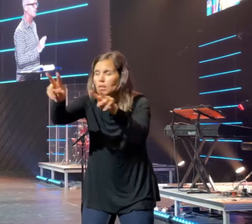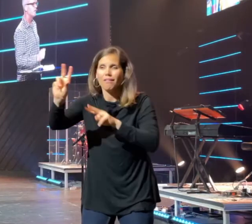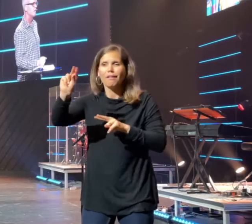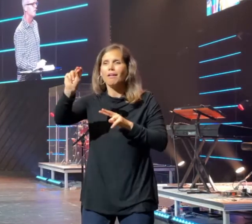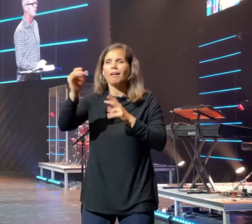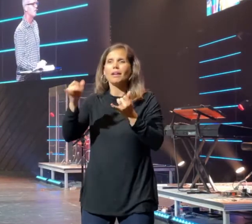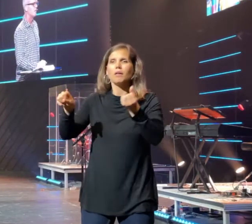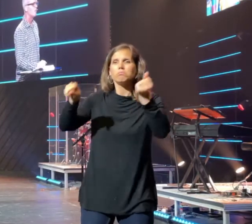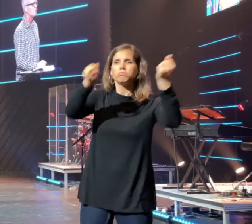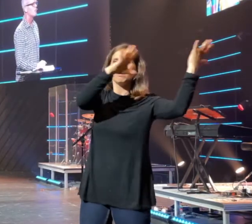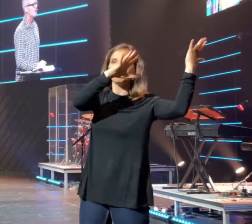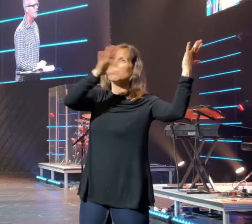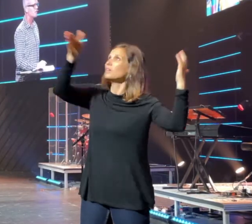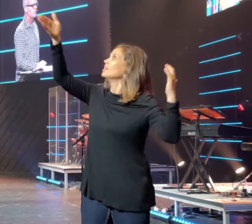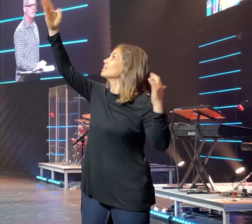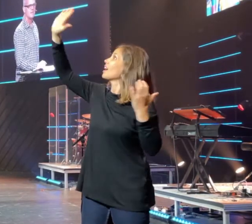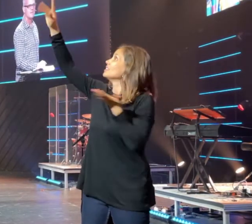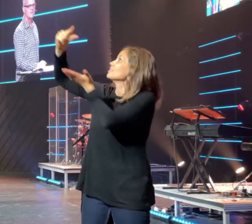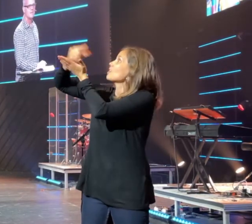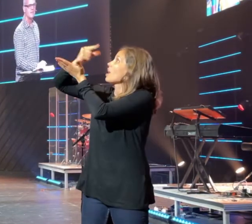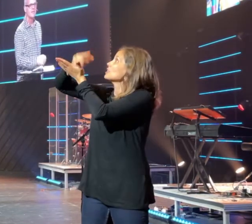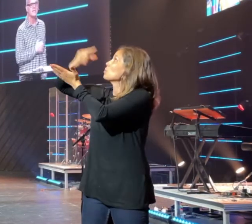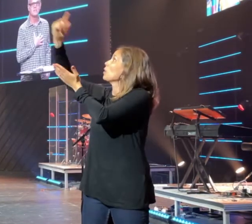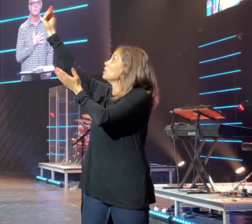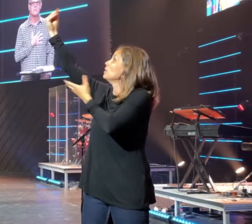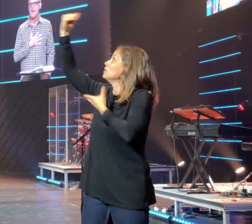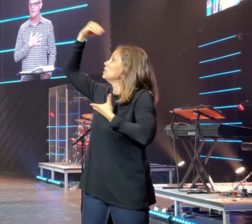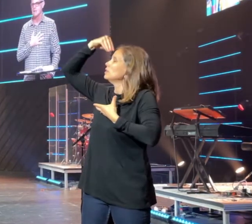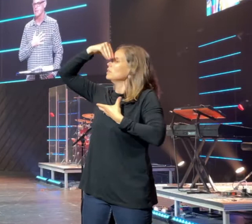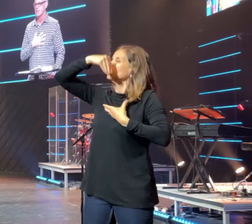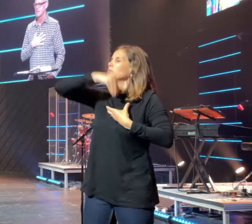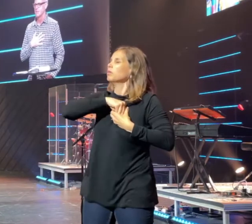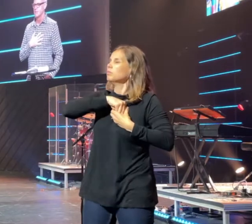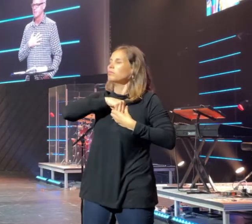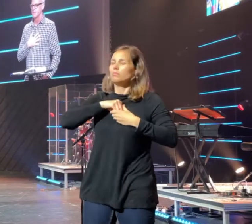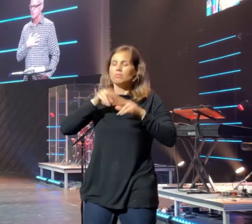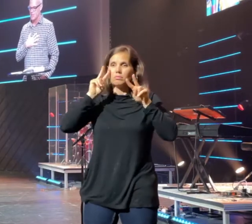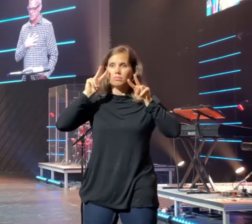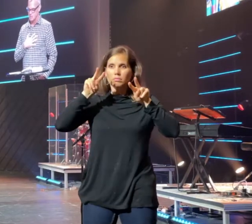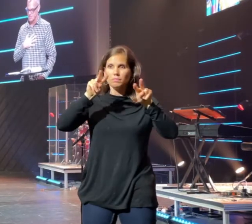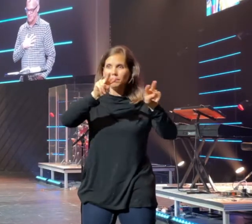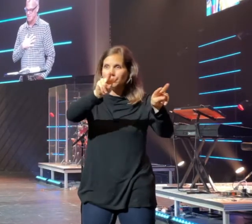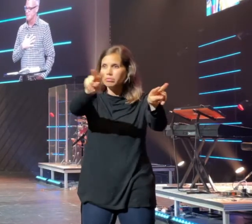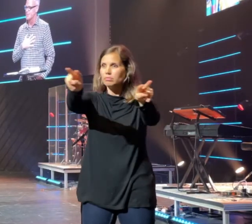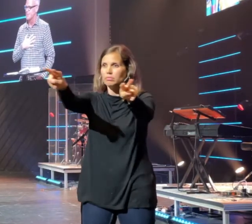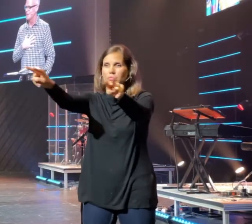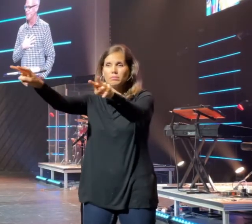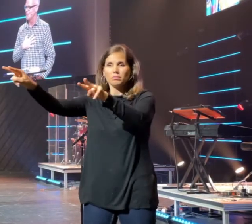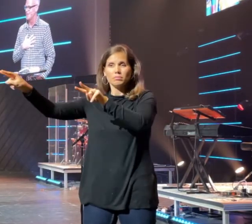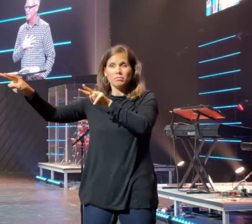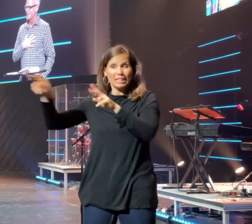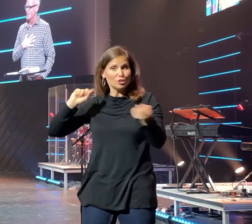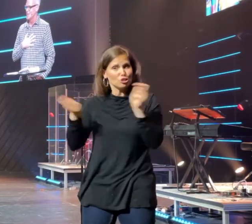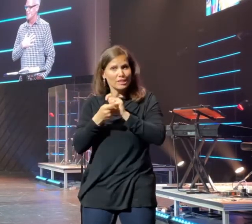world through the gospel that had just radically changed his life.